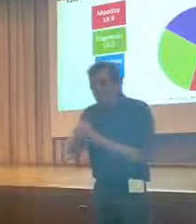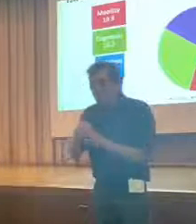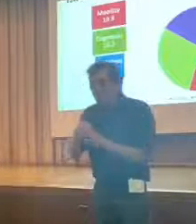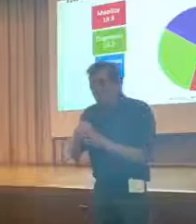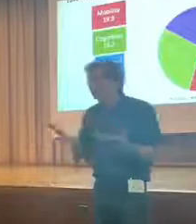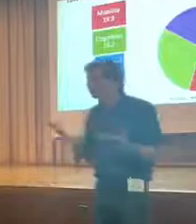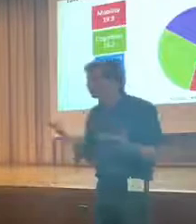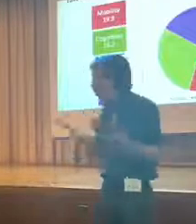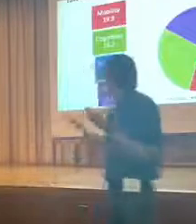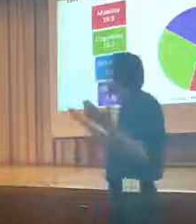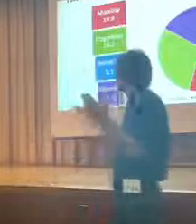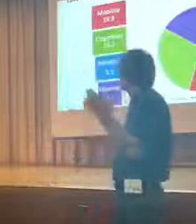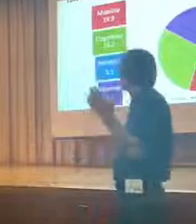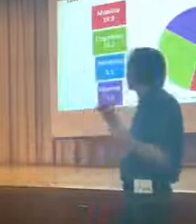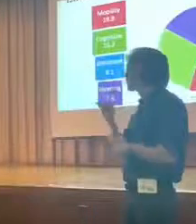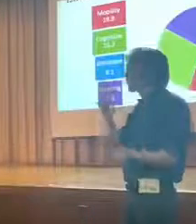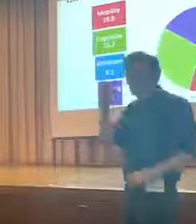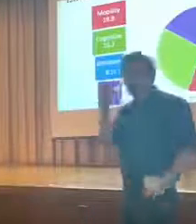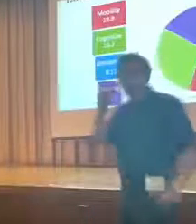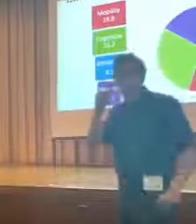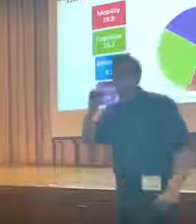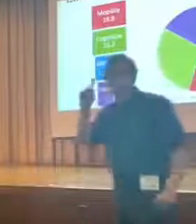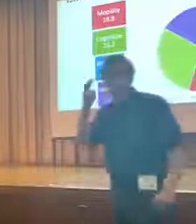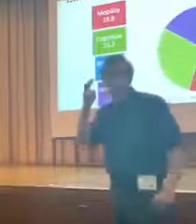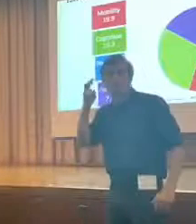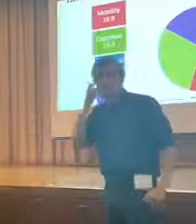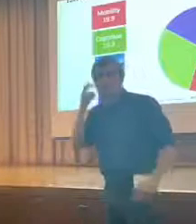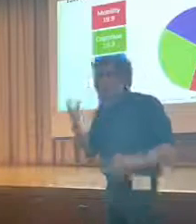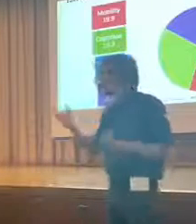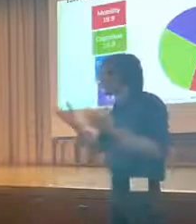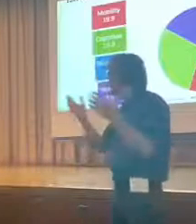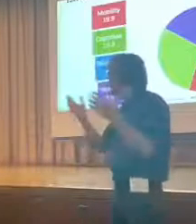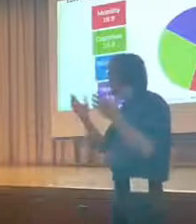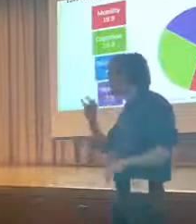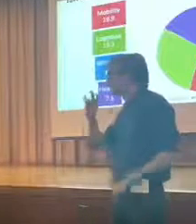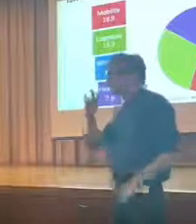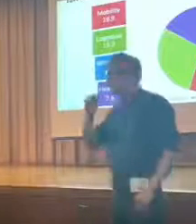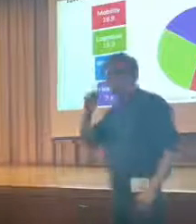and 7.6 live with hearing-related